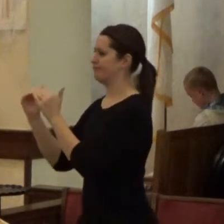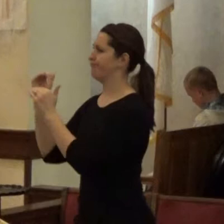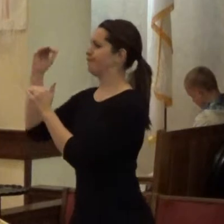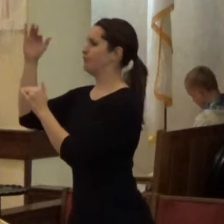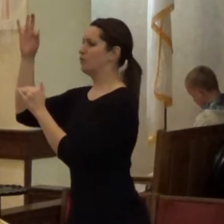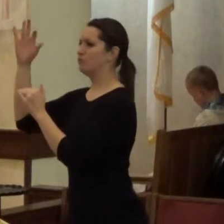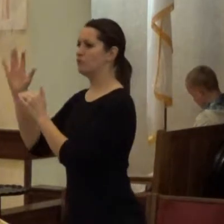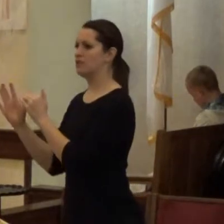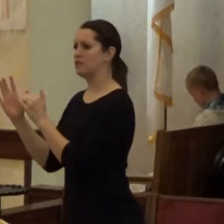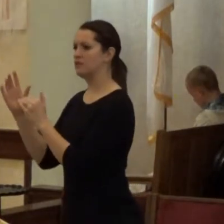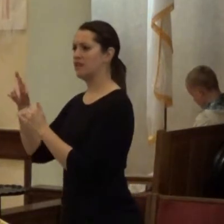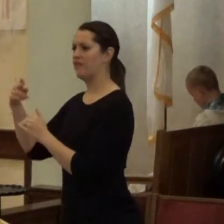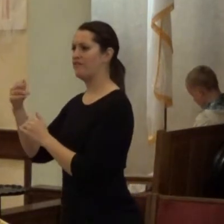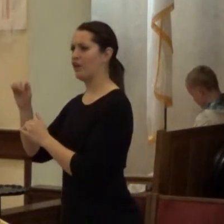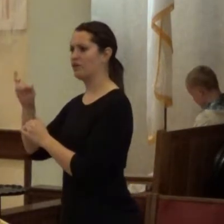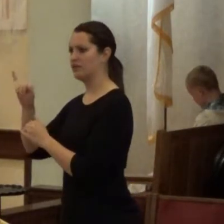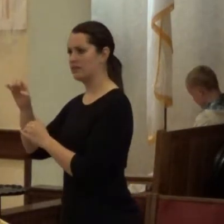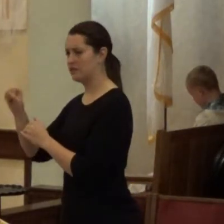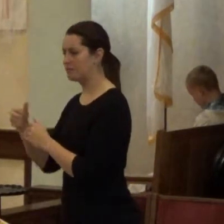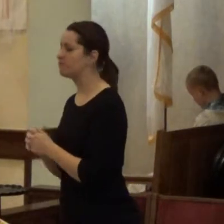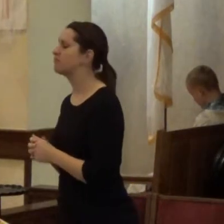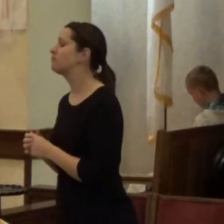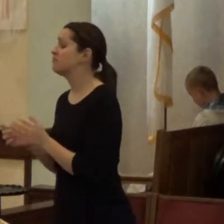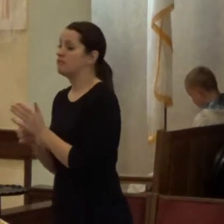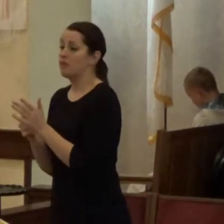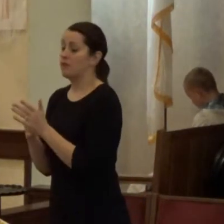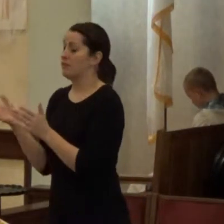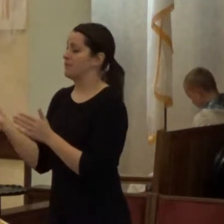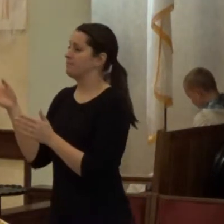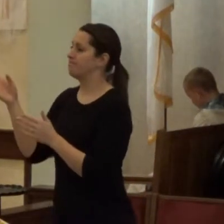Pharisees. Sometimes the they